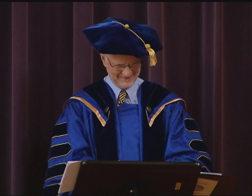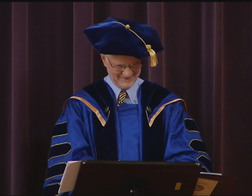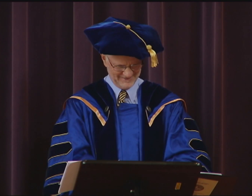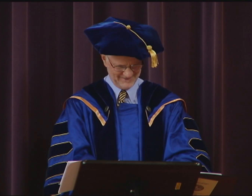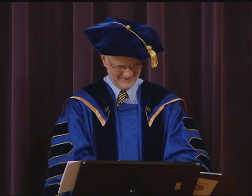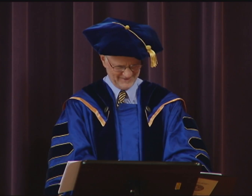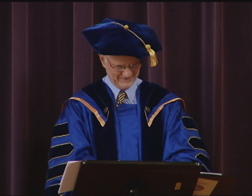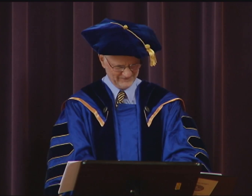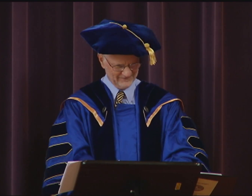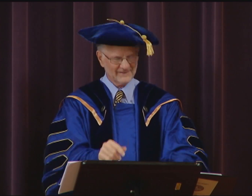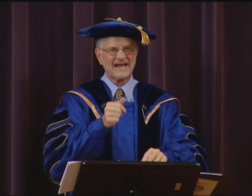Wonderful.